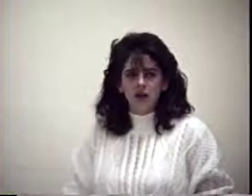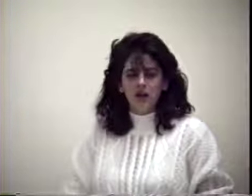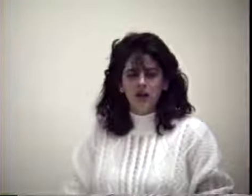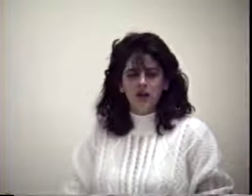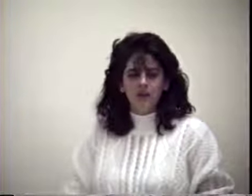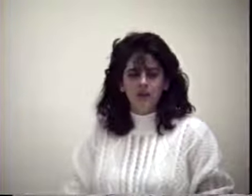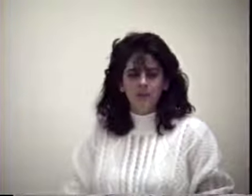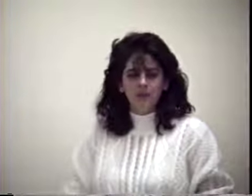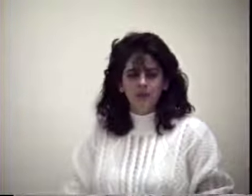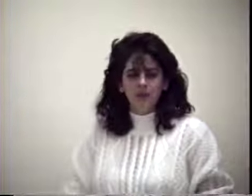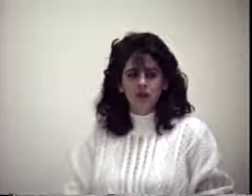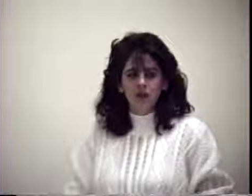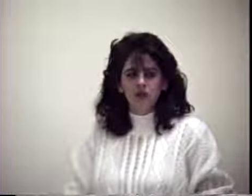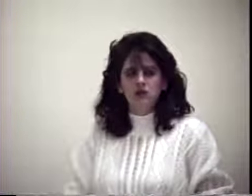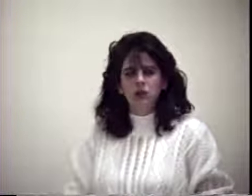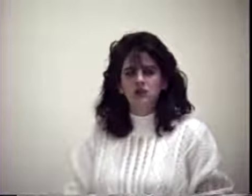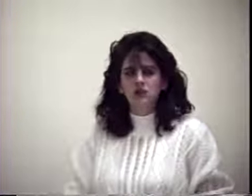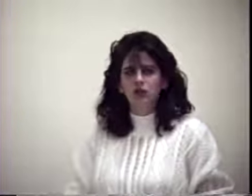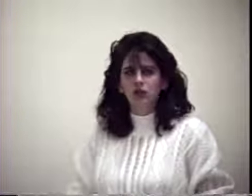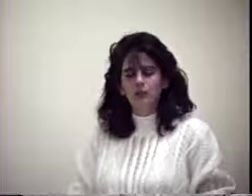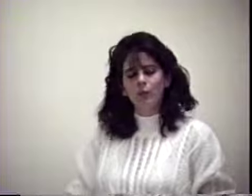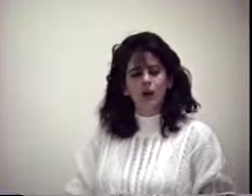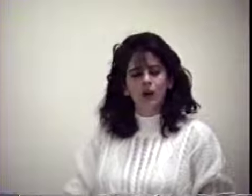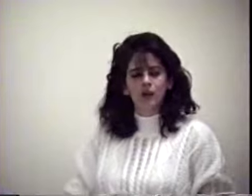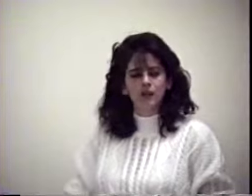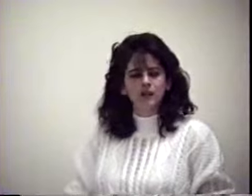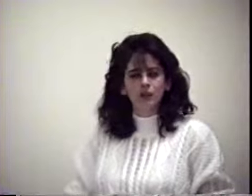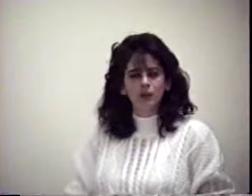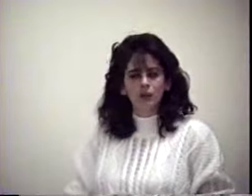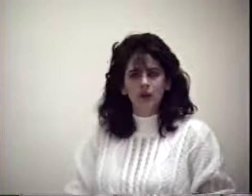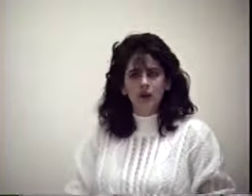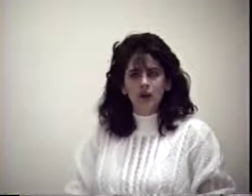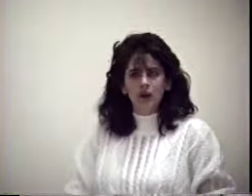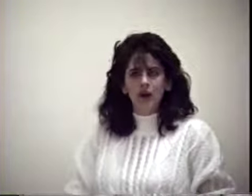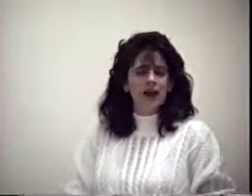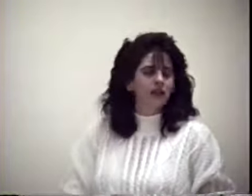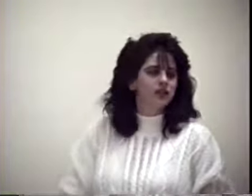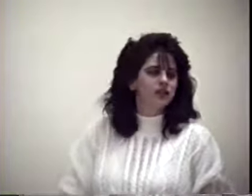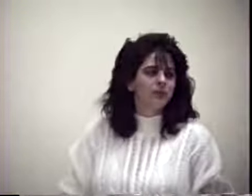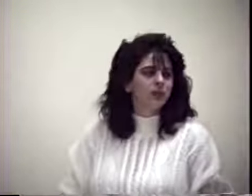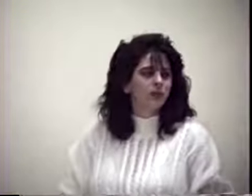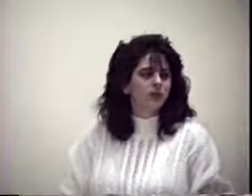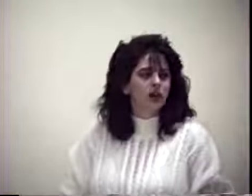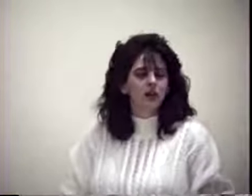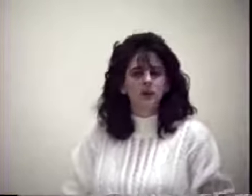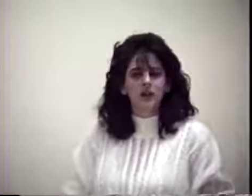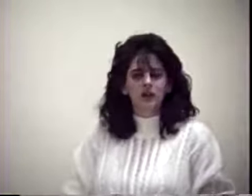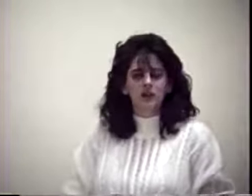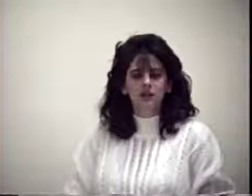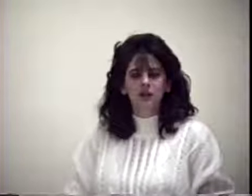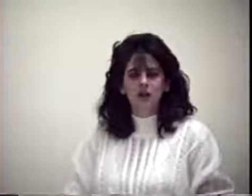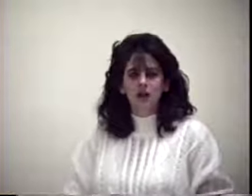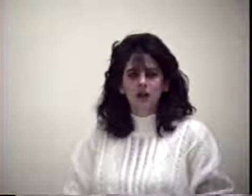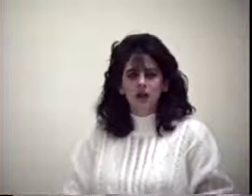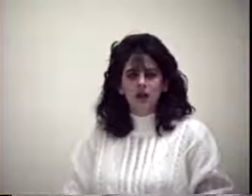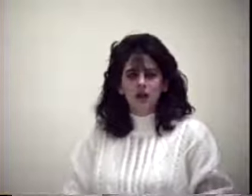and to want to learn more. And so I haven't achieved my goals yet because